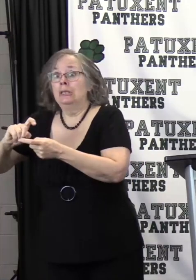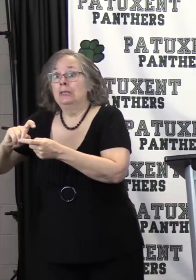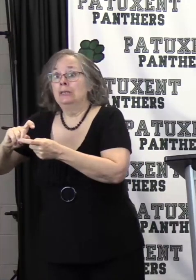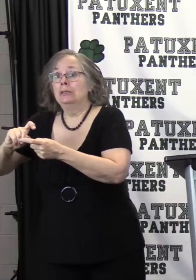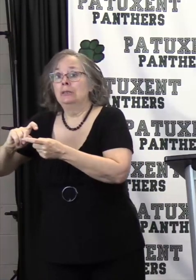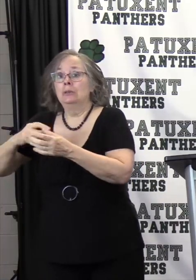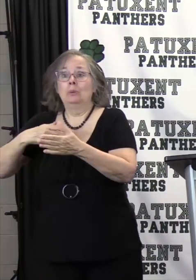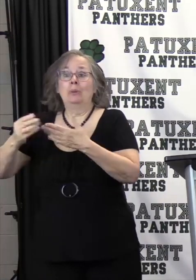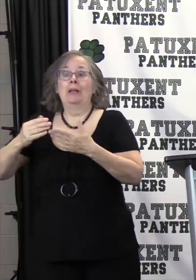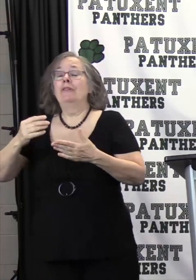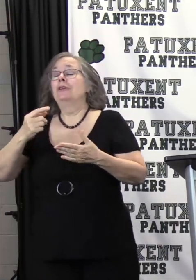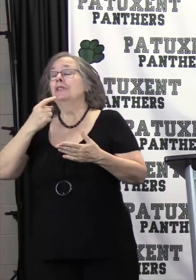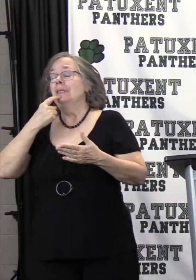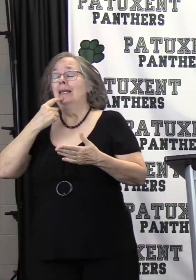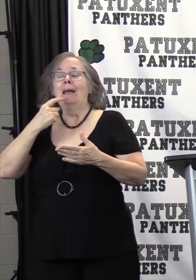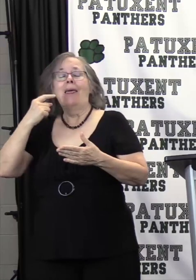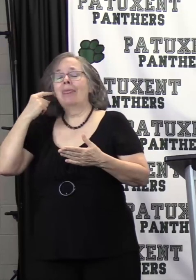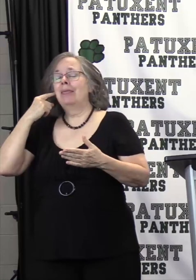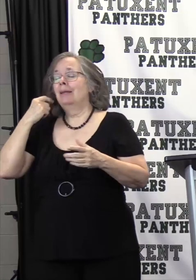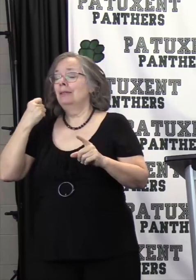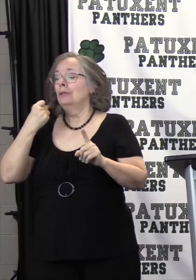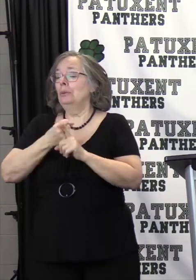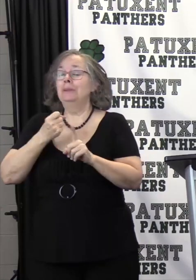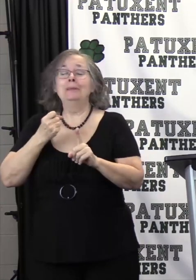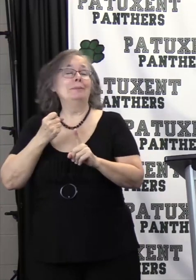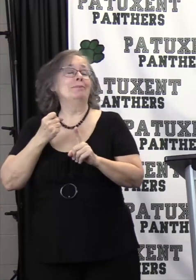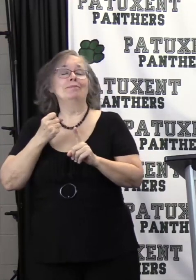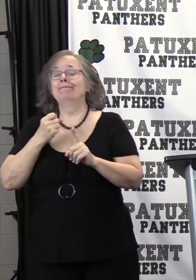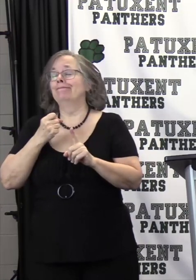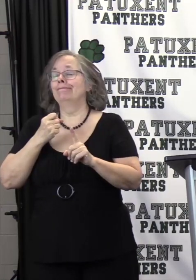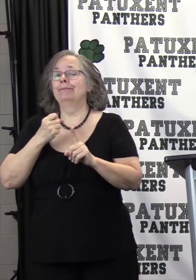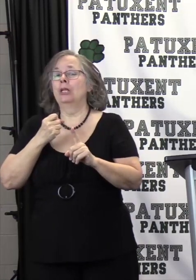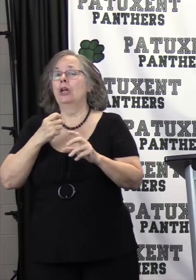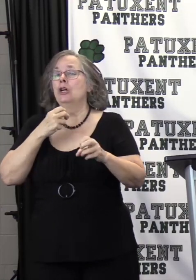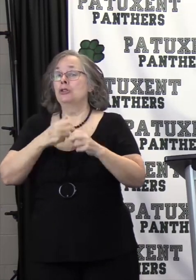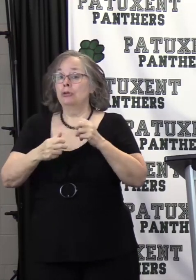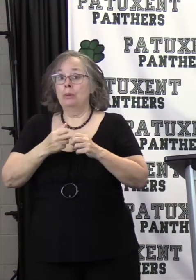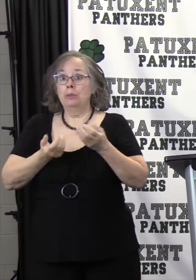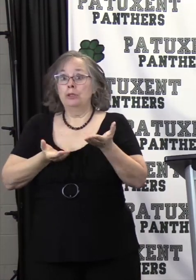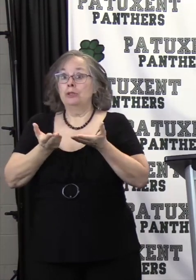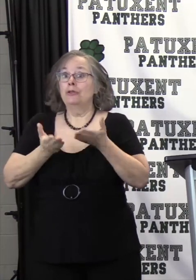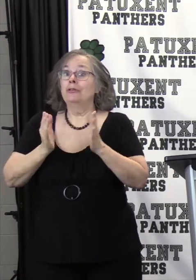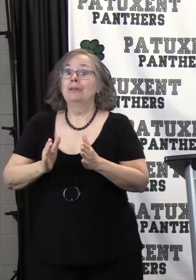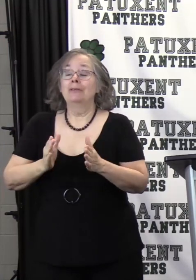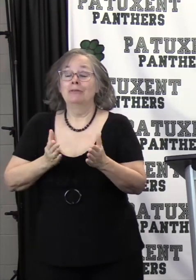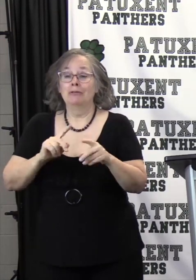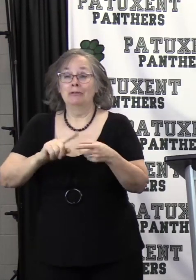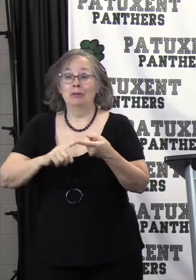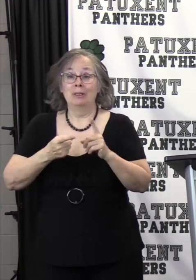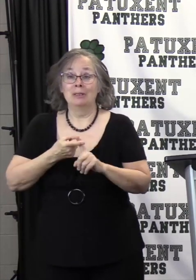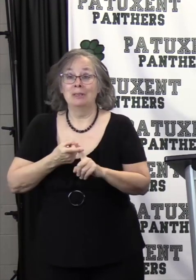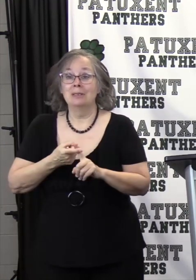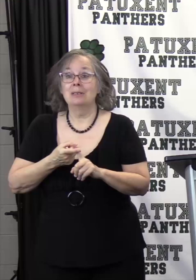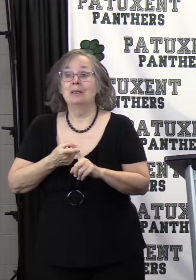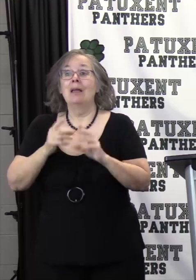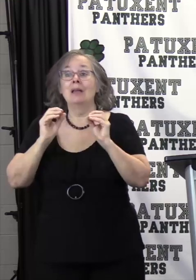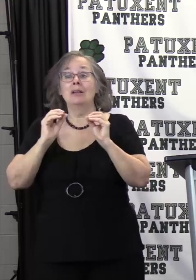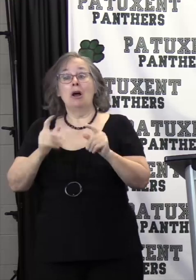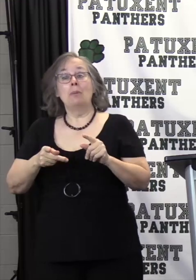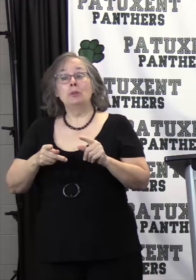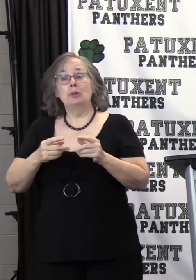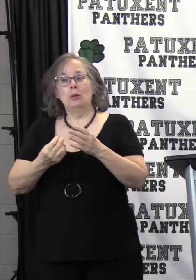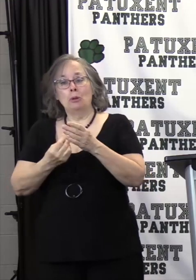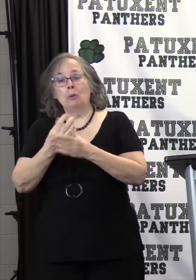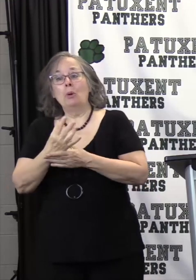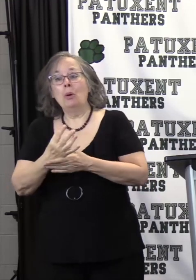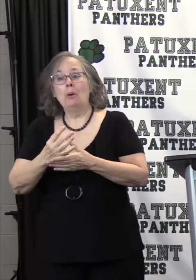Call it what you want, but I don't see that as a coincidence. Trouble is a servant, my friends, and it is the opportunity to